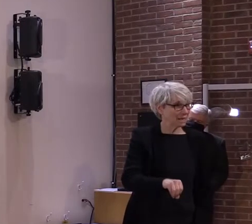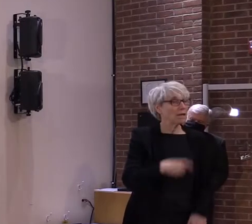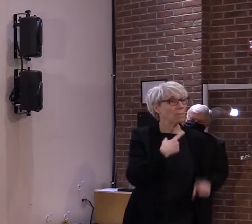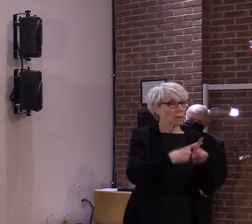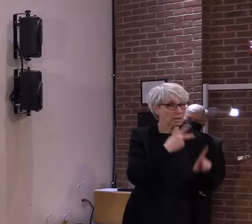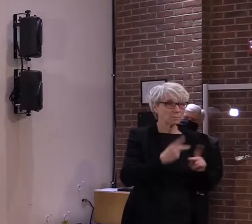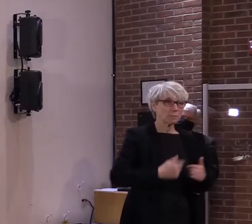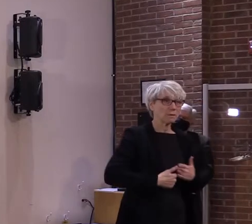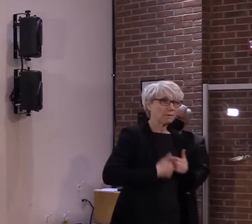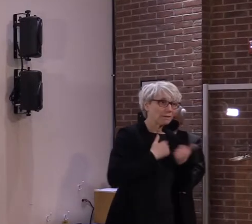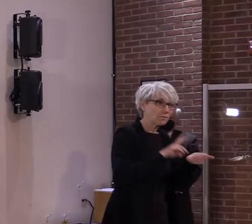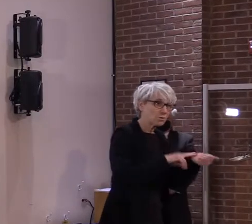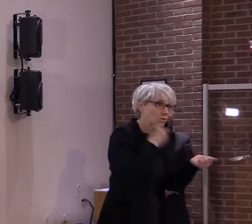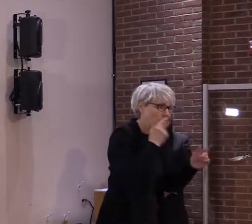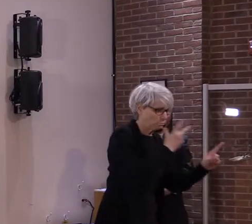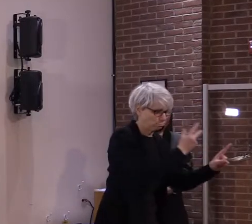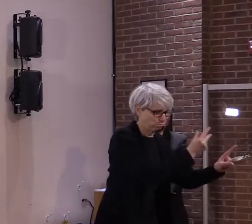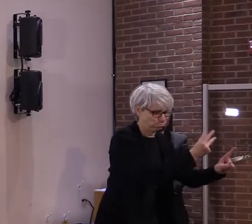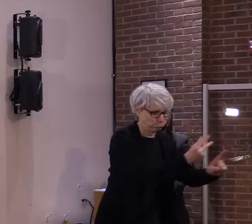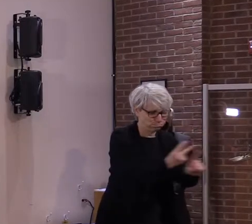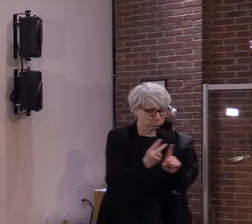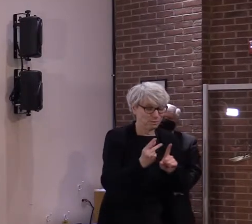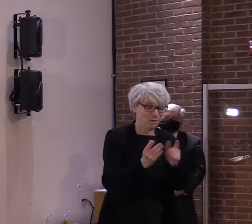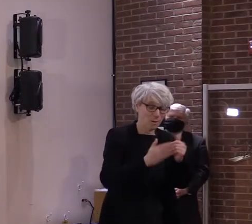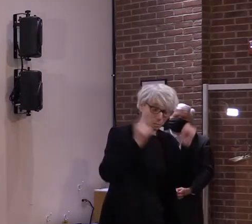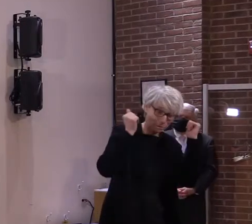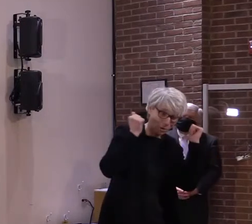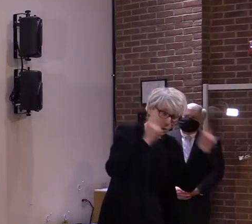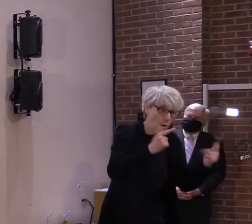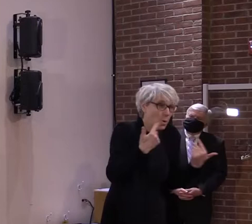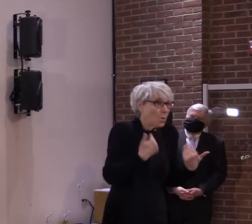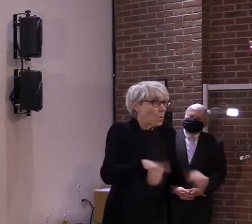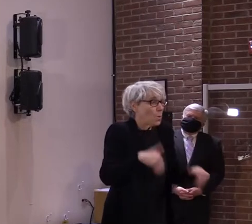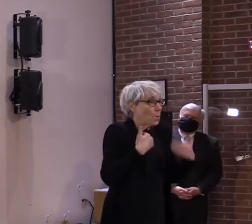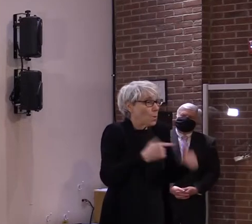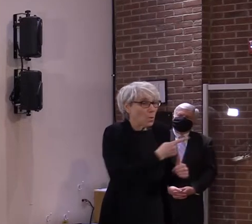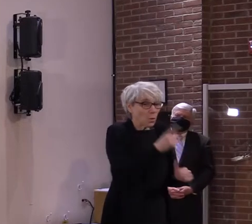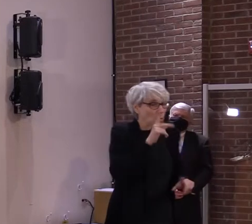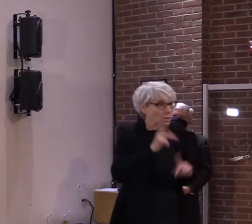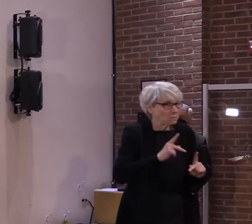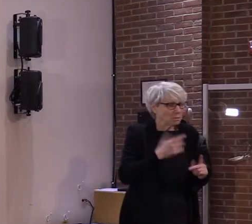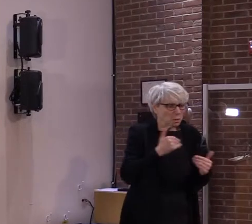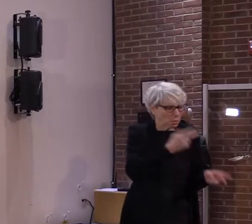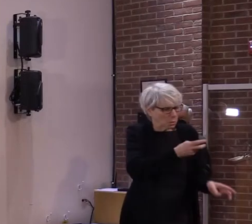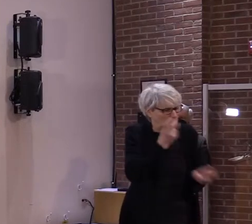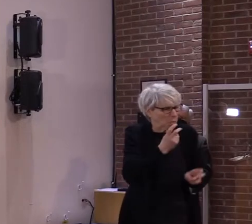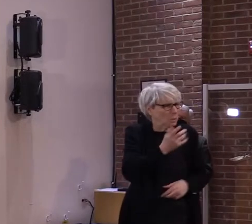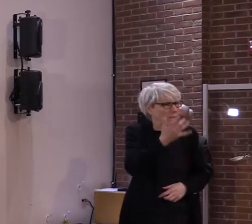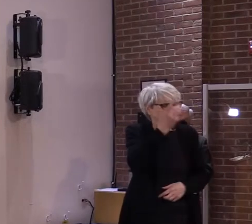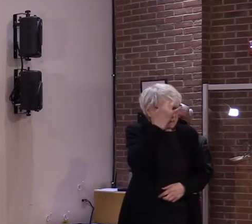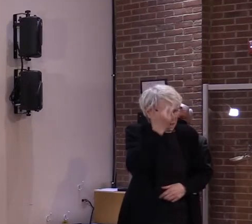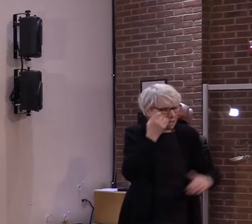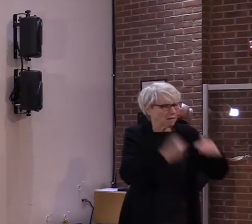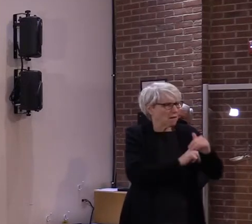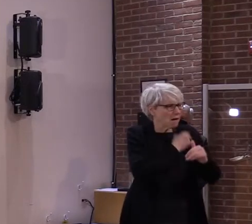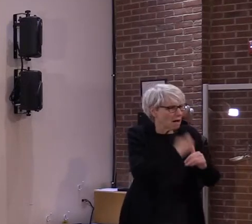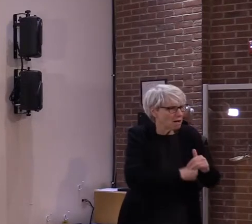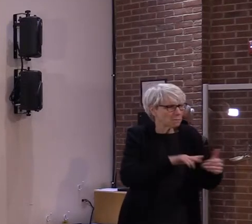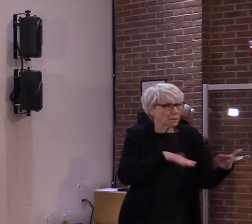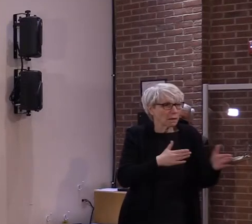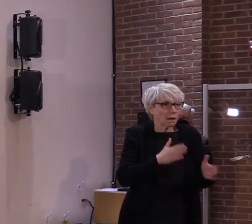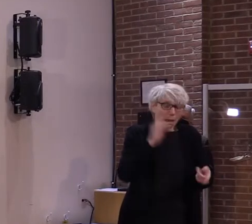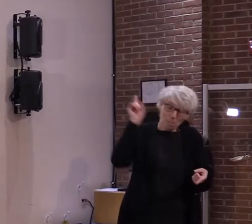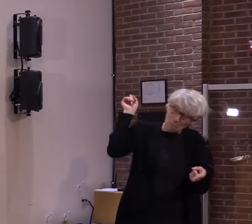care facilities, we have seen dramatic drops in hospitalizations, case fatality rates,